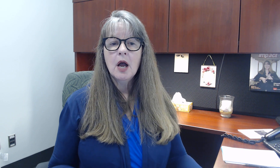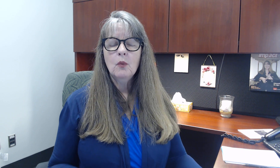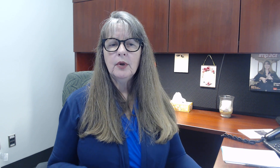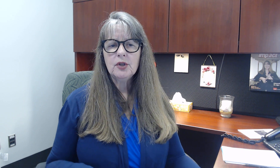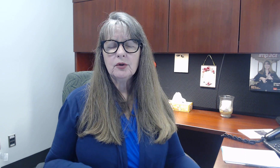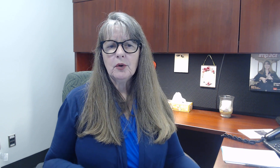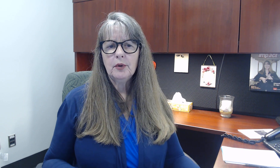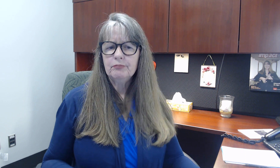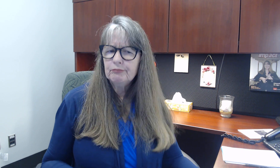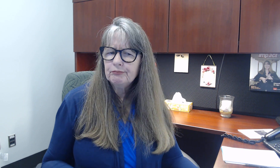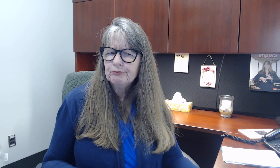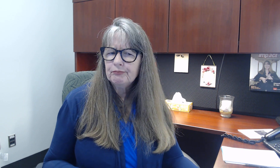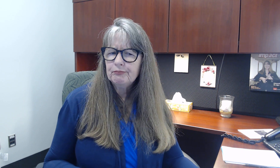When you're going,